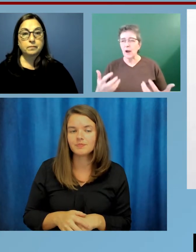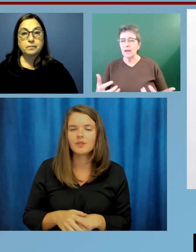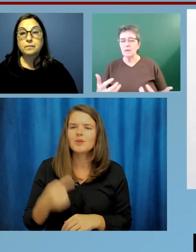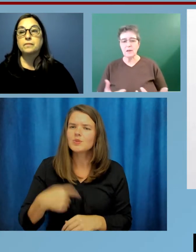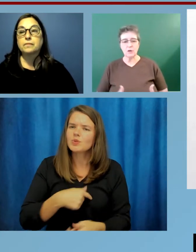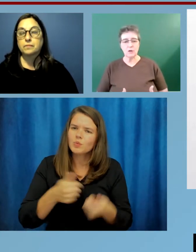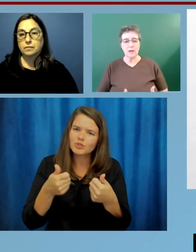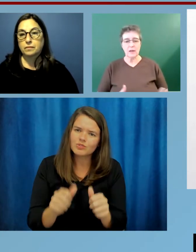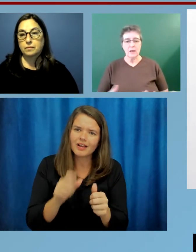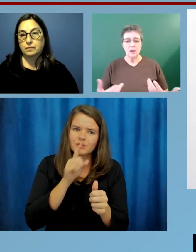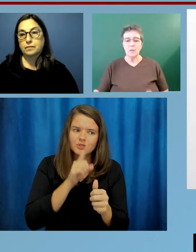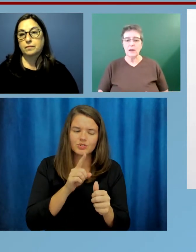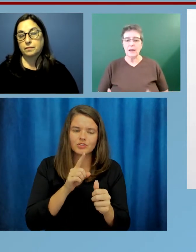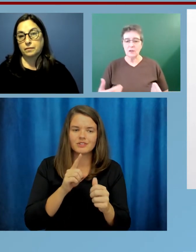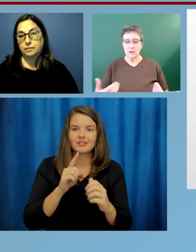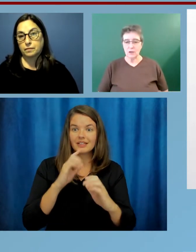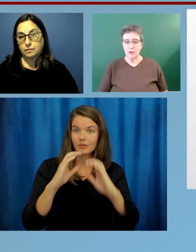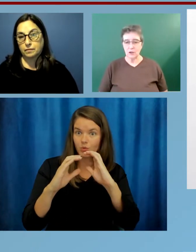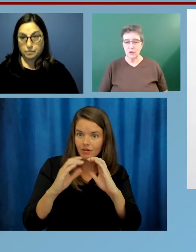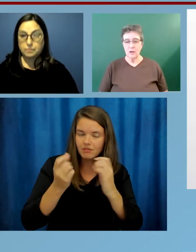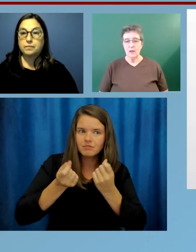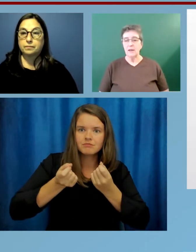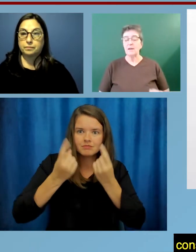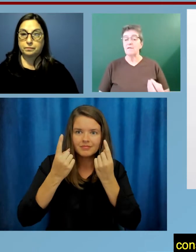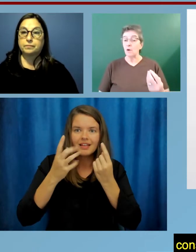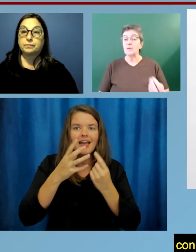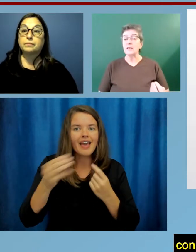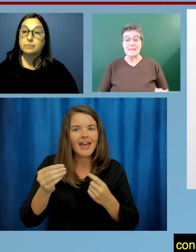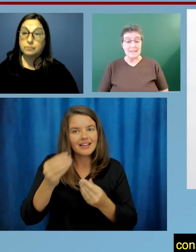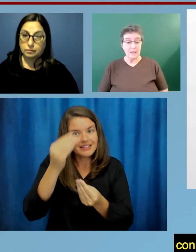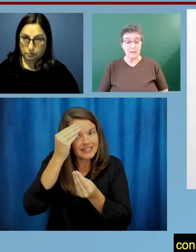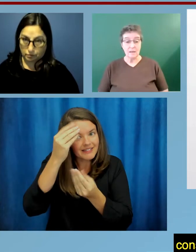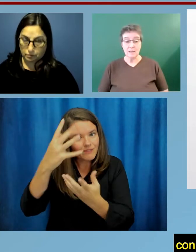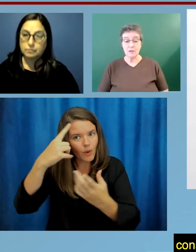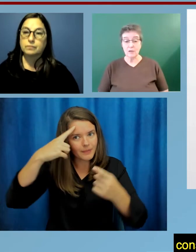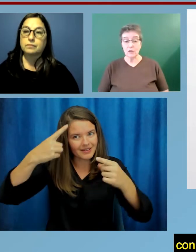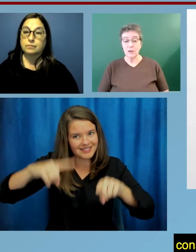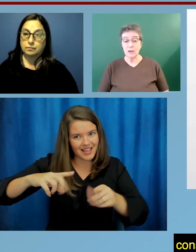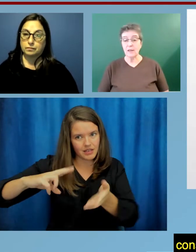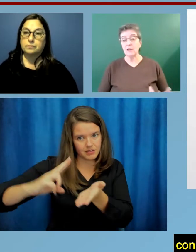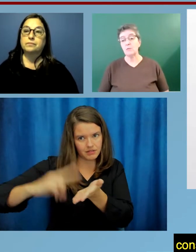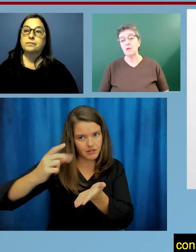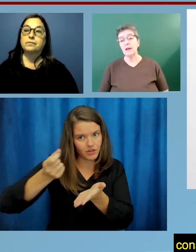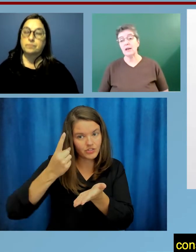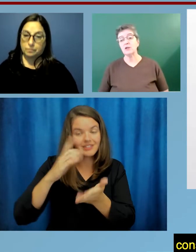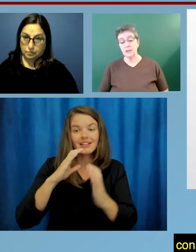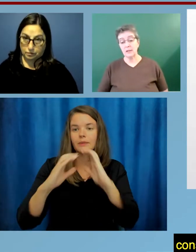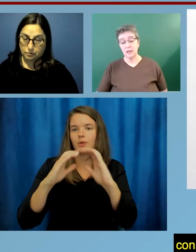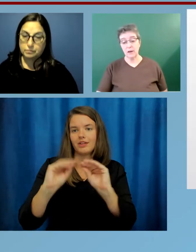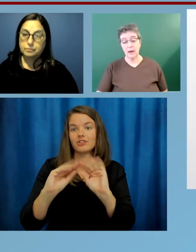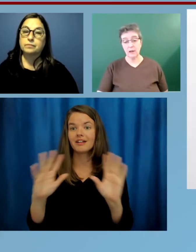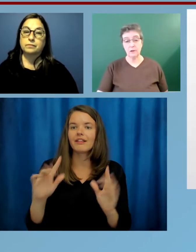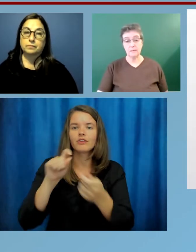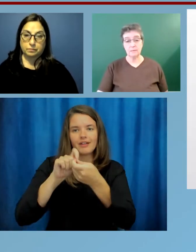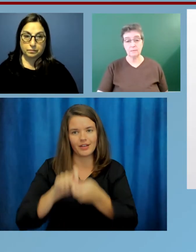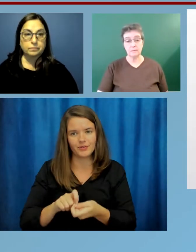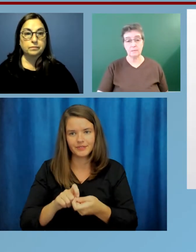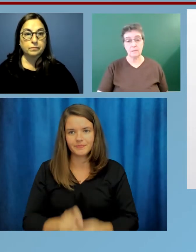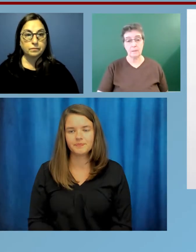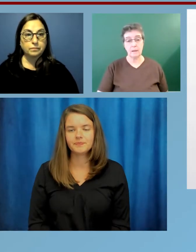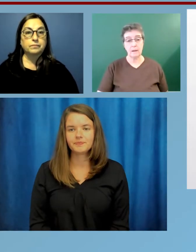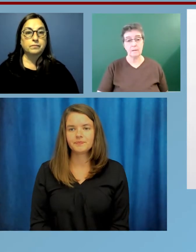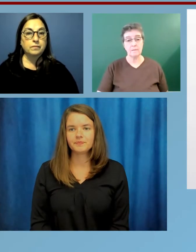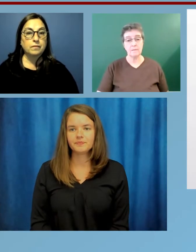we're trying to make sure that communication is understood, that informed consent is understood, and that the communication is clear and accurate.